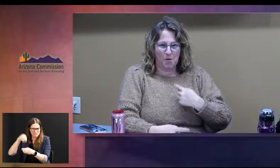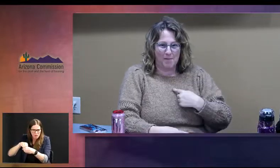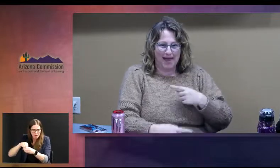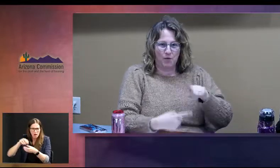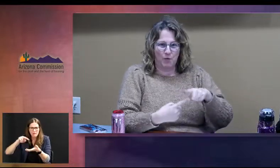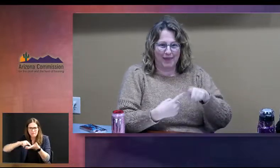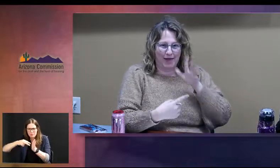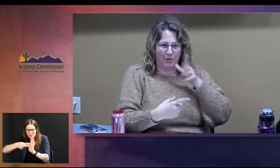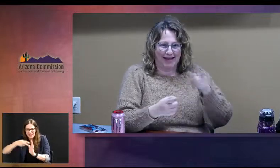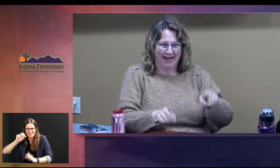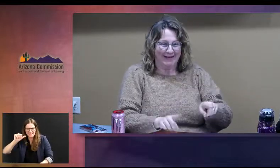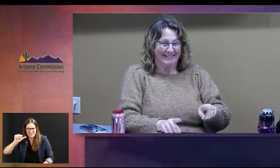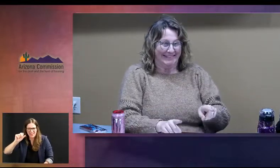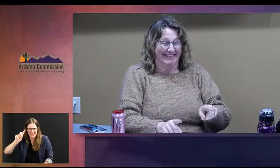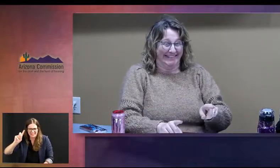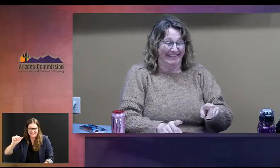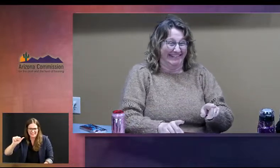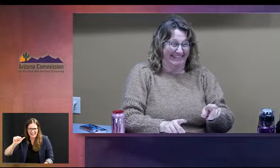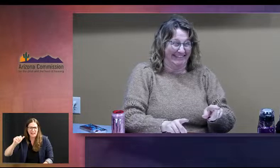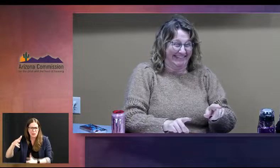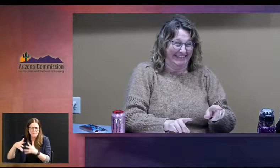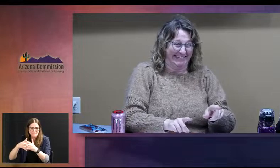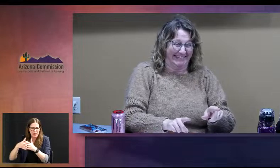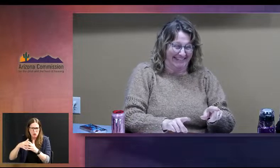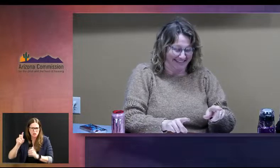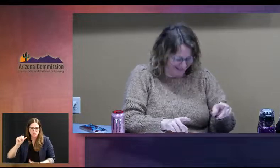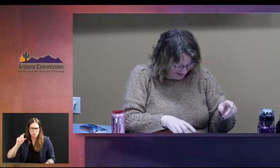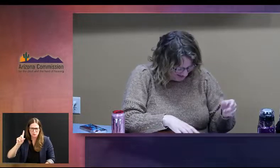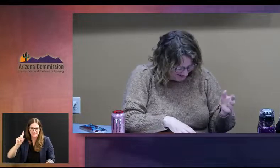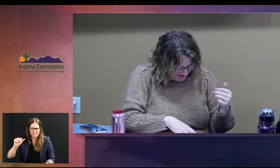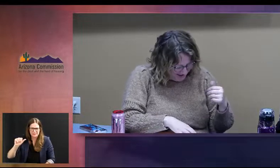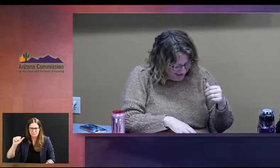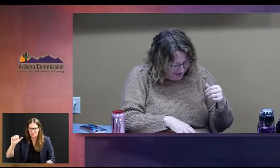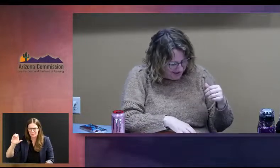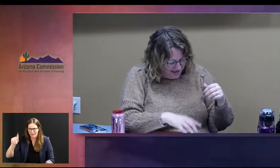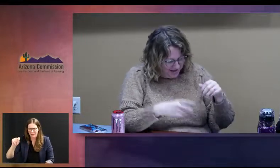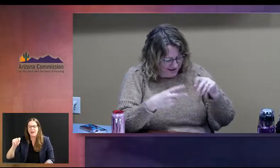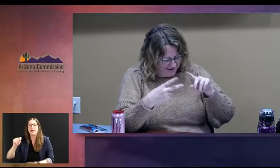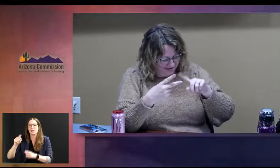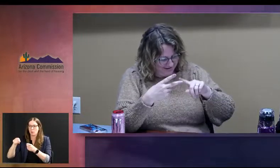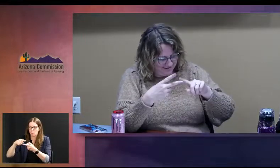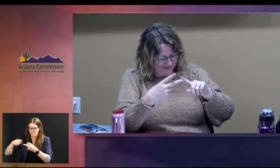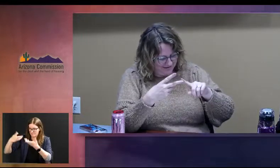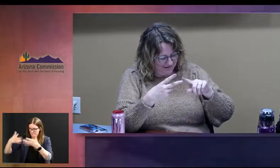And then report back just to let us know what happens with that.